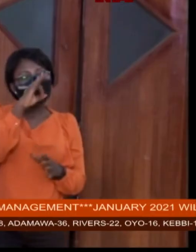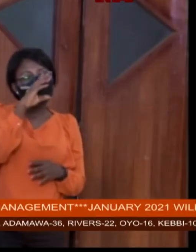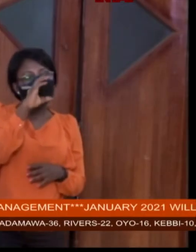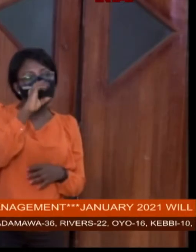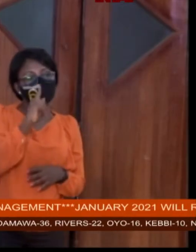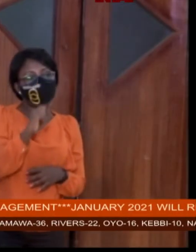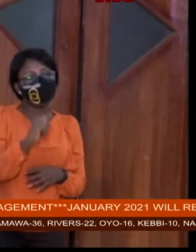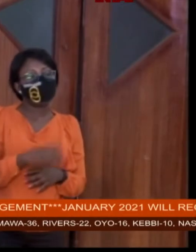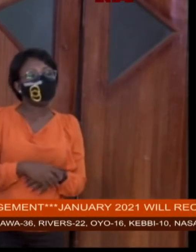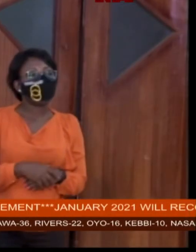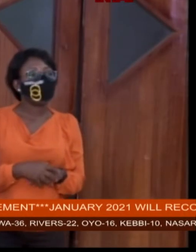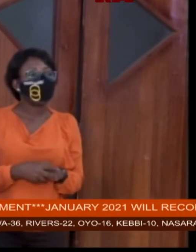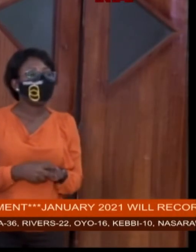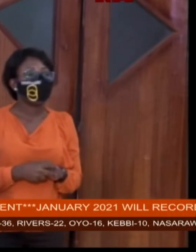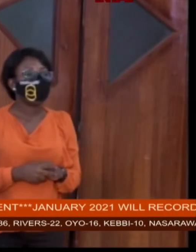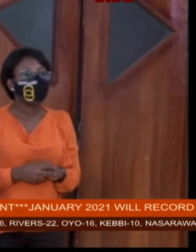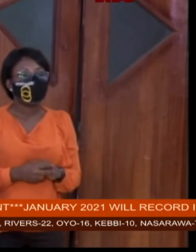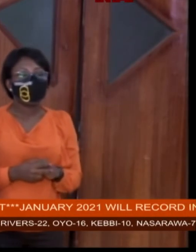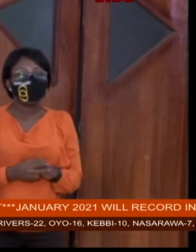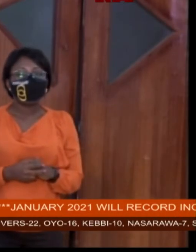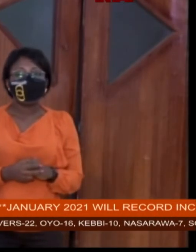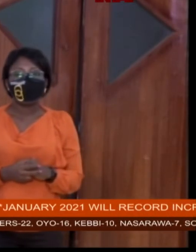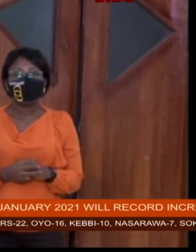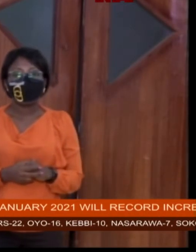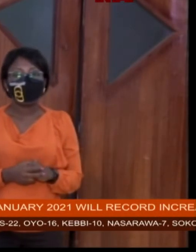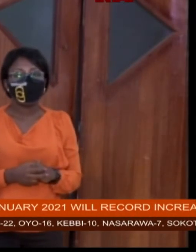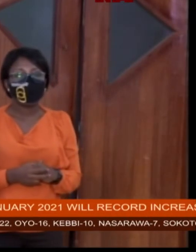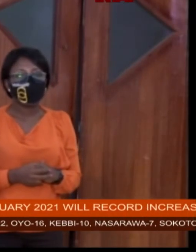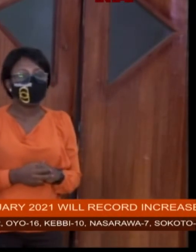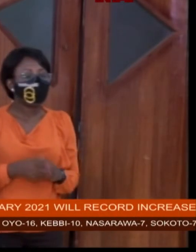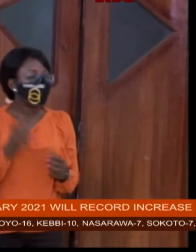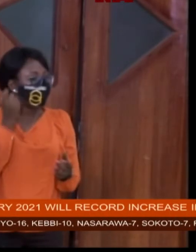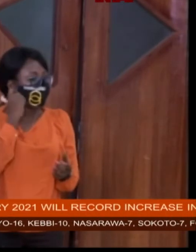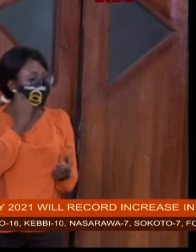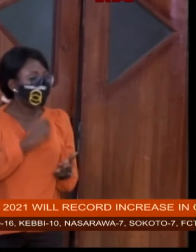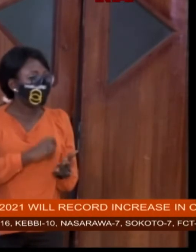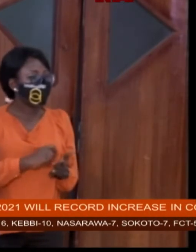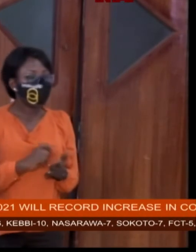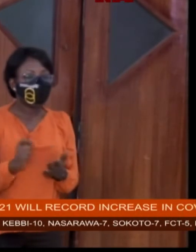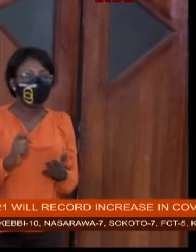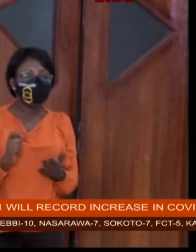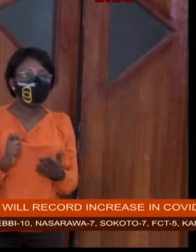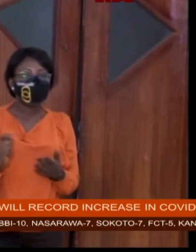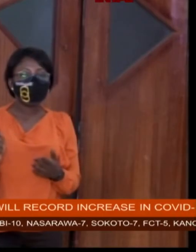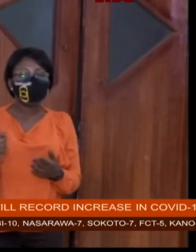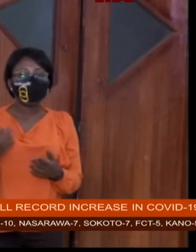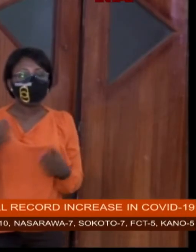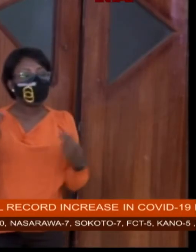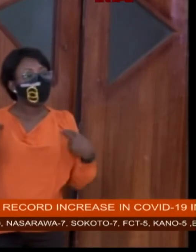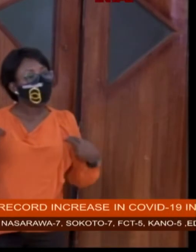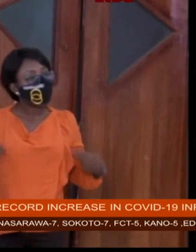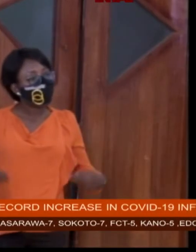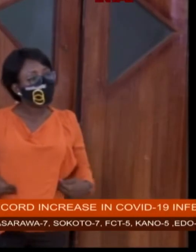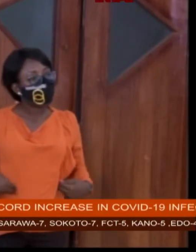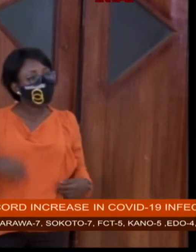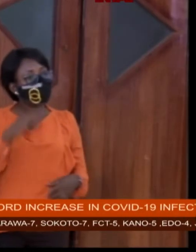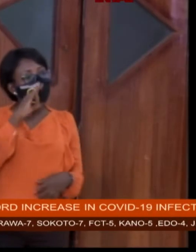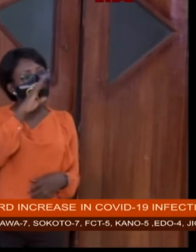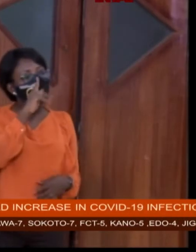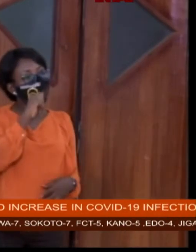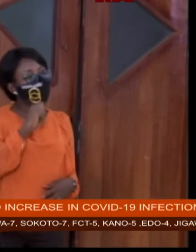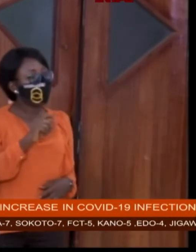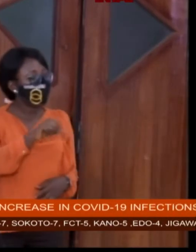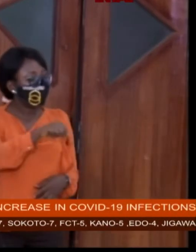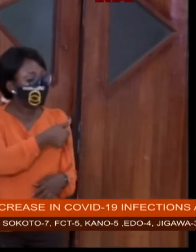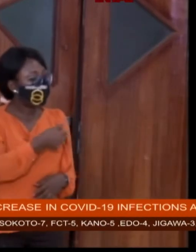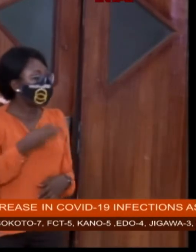medical hospitals here in Abuja, and the Secretary of Health for FCT,